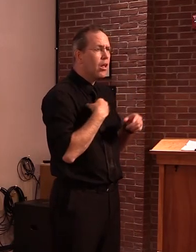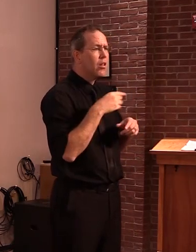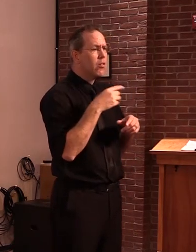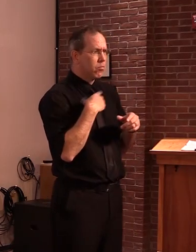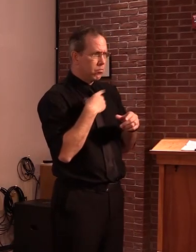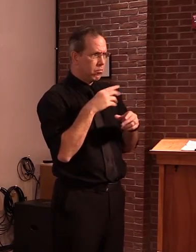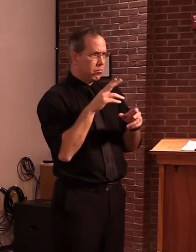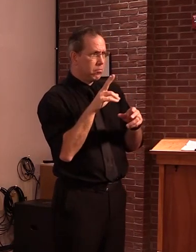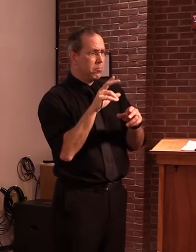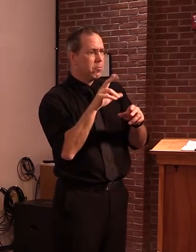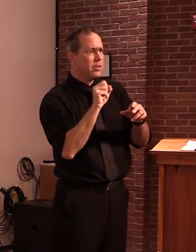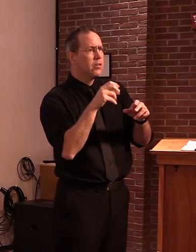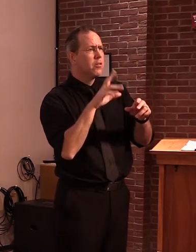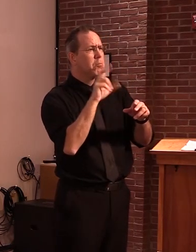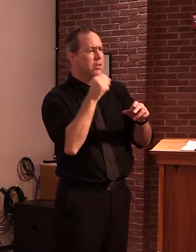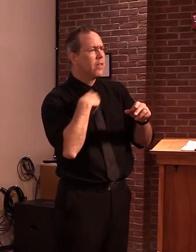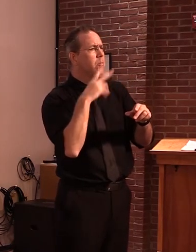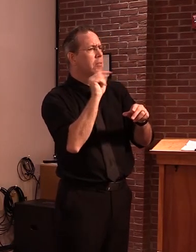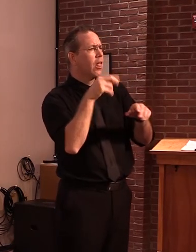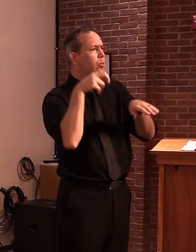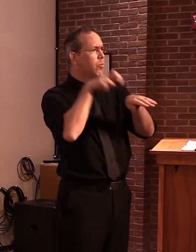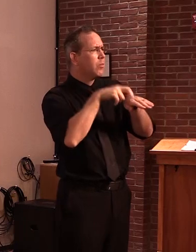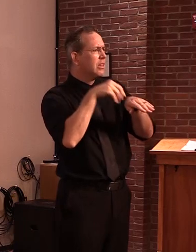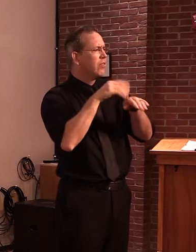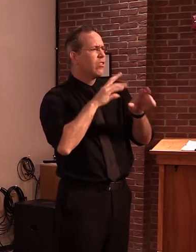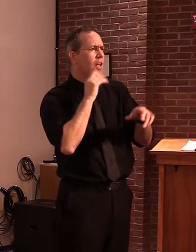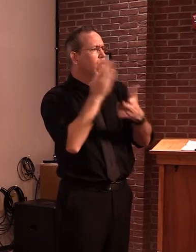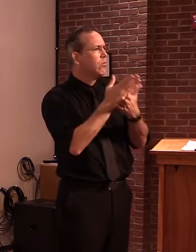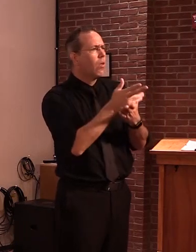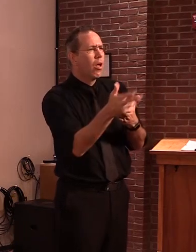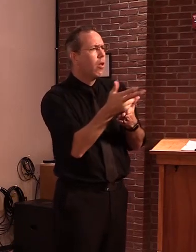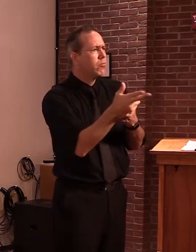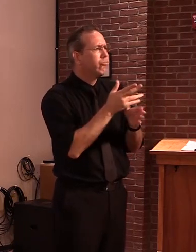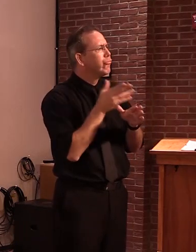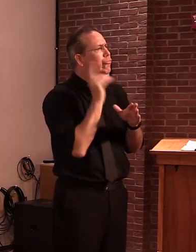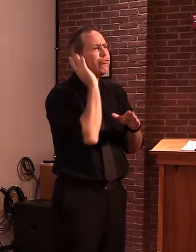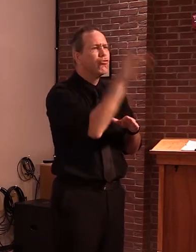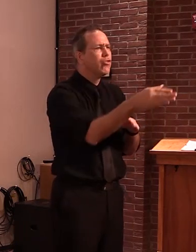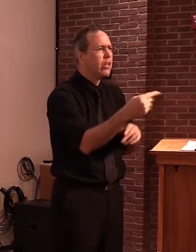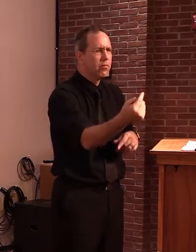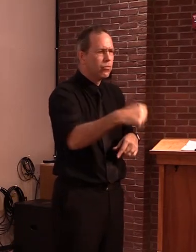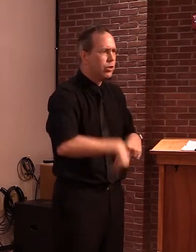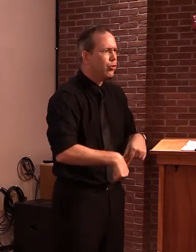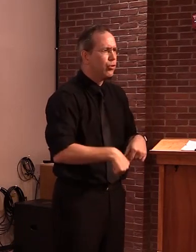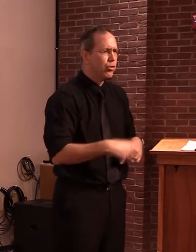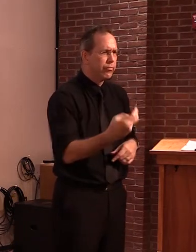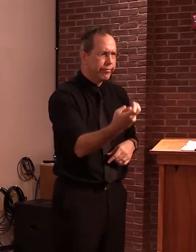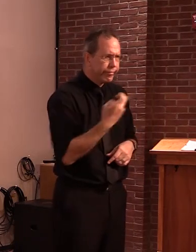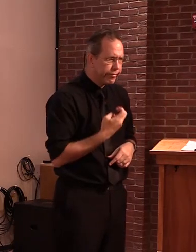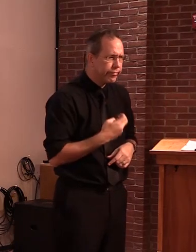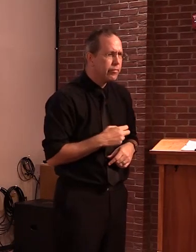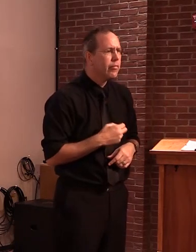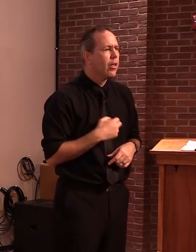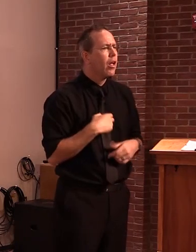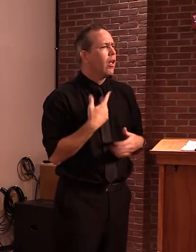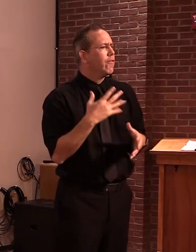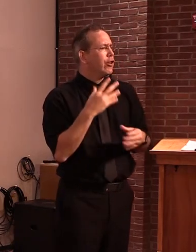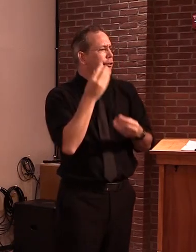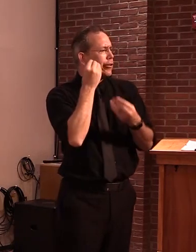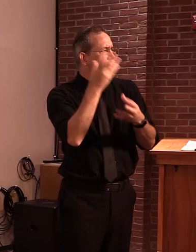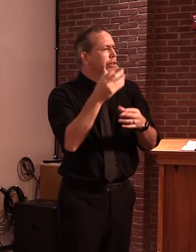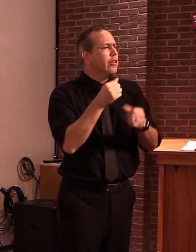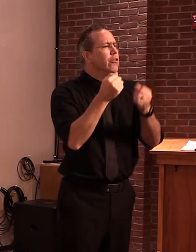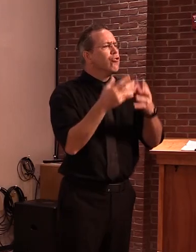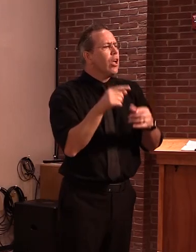The contact tracing has alerted the transportation company of the positive test.